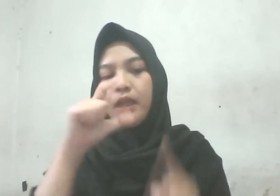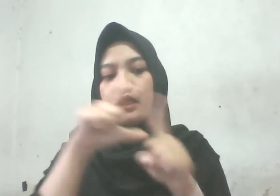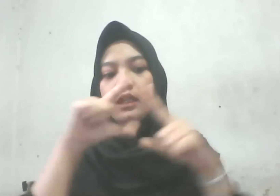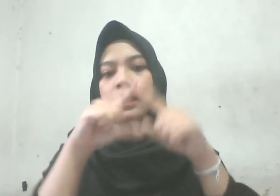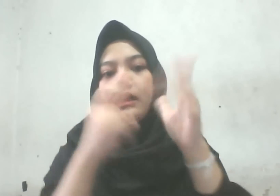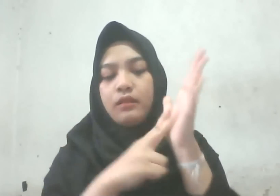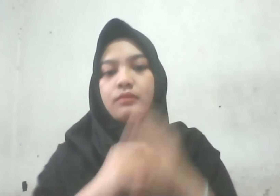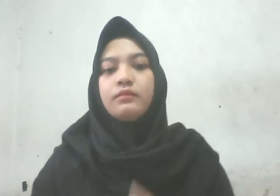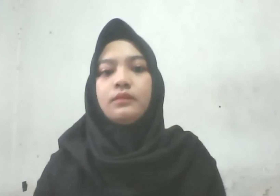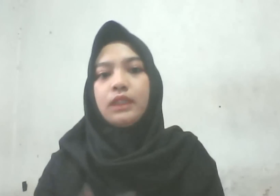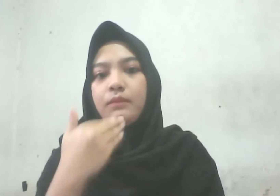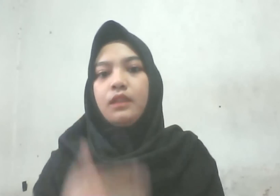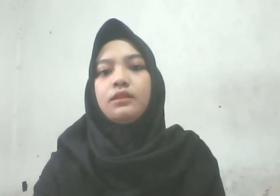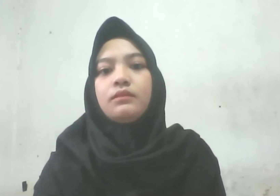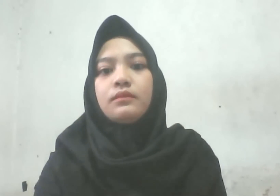Terima kasih.